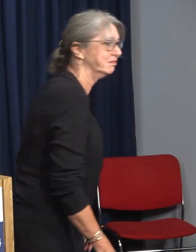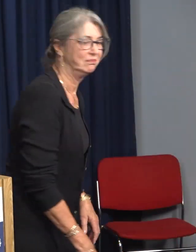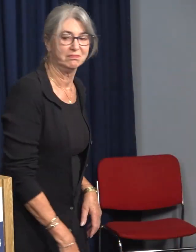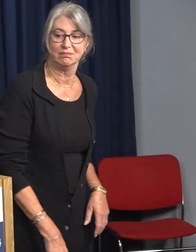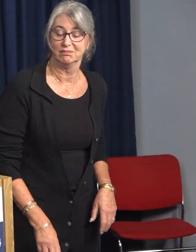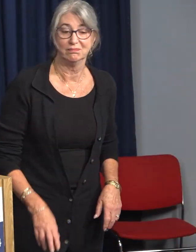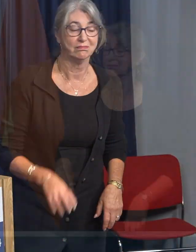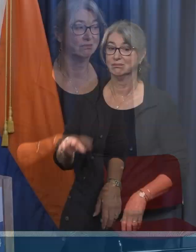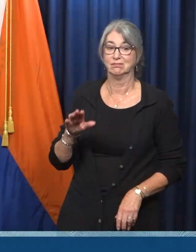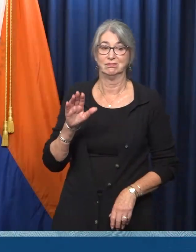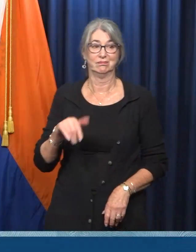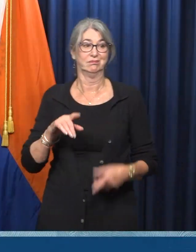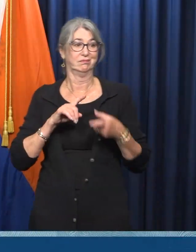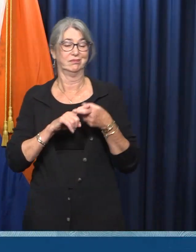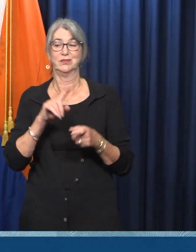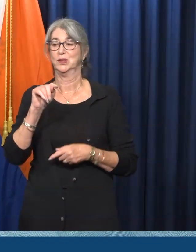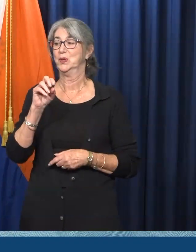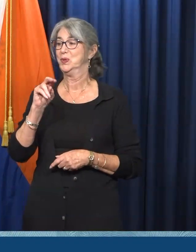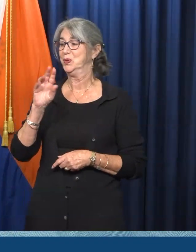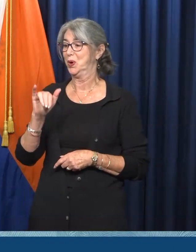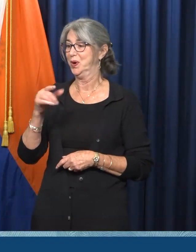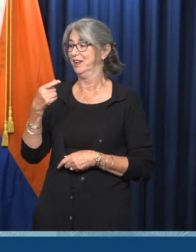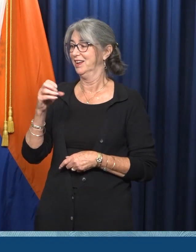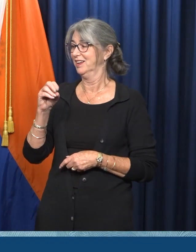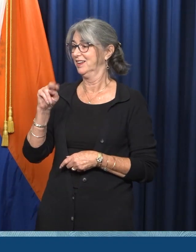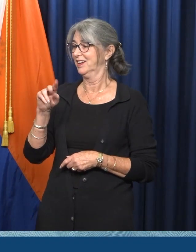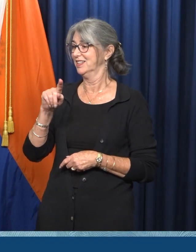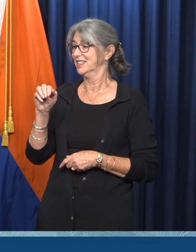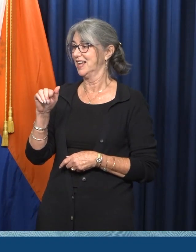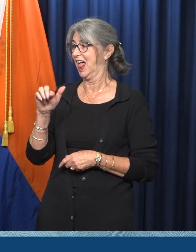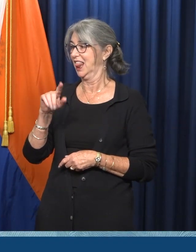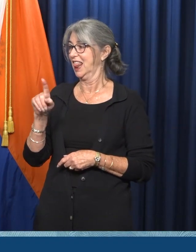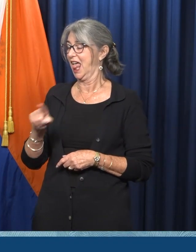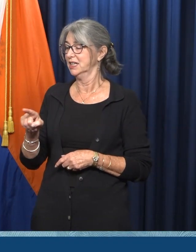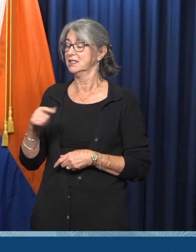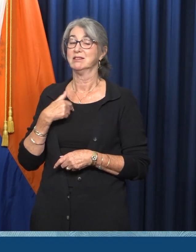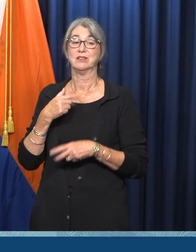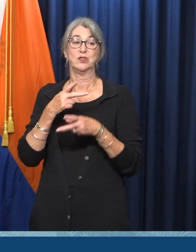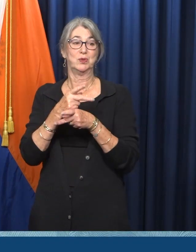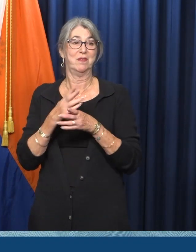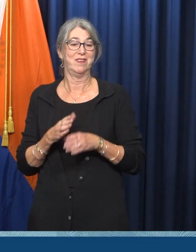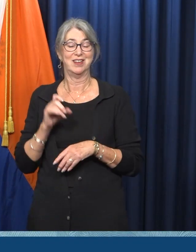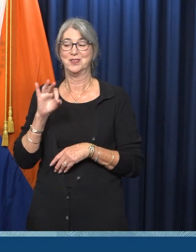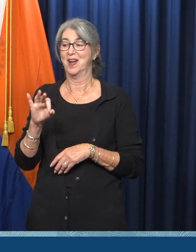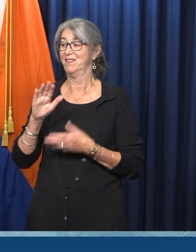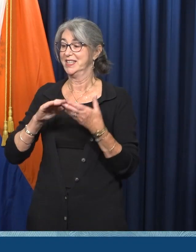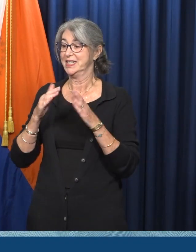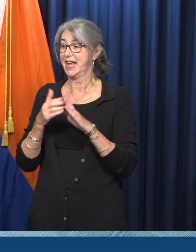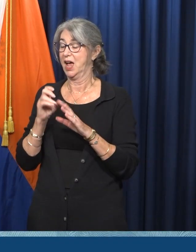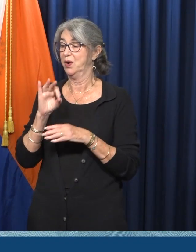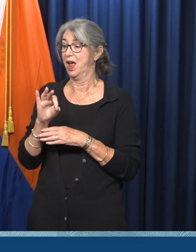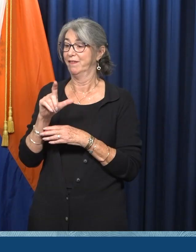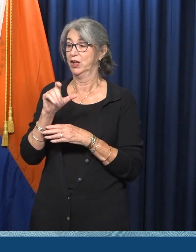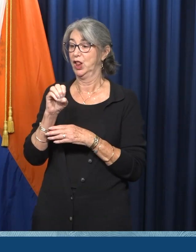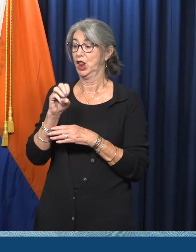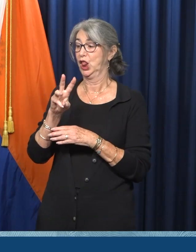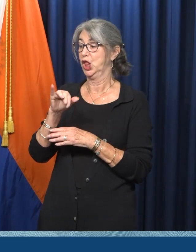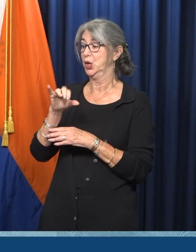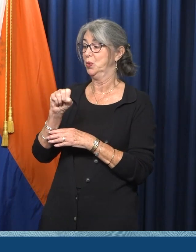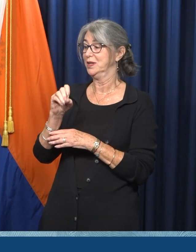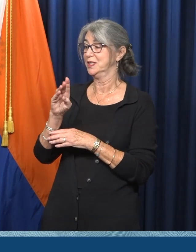That was our good friend Tony Goncalves, who is the supervisor of the town of